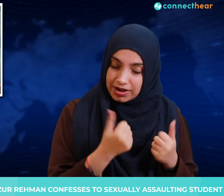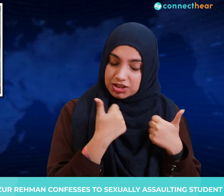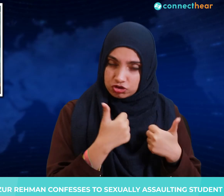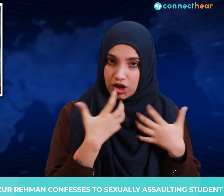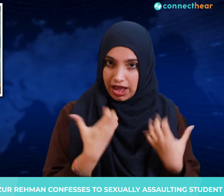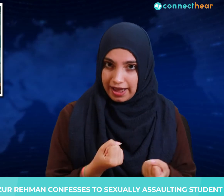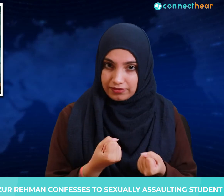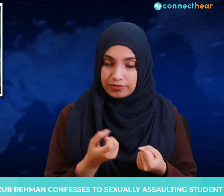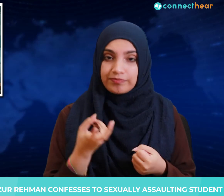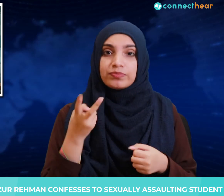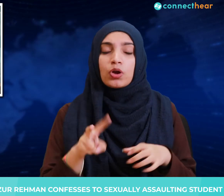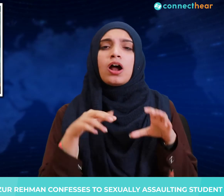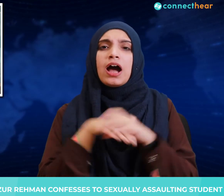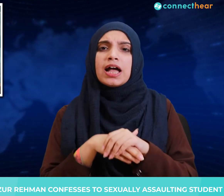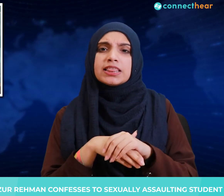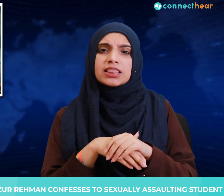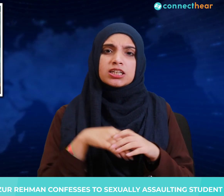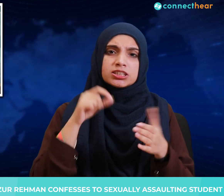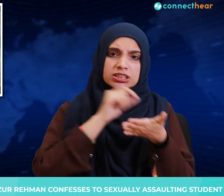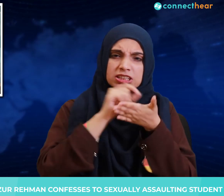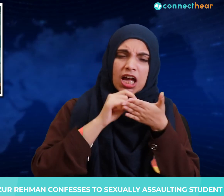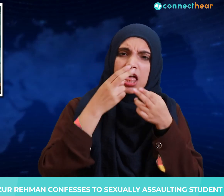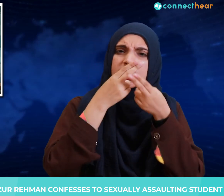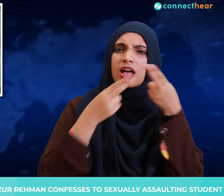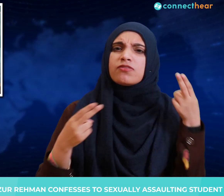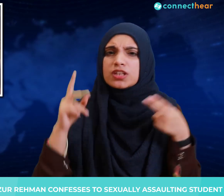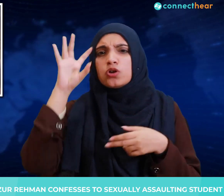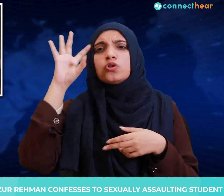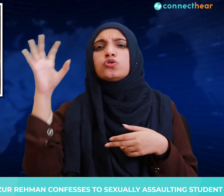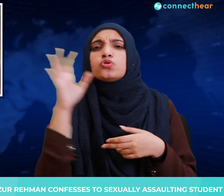The series explores love, family, and loss.